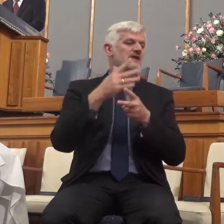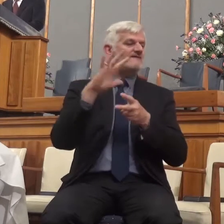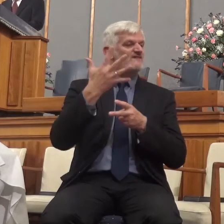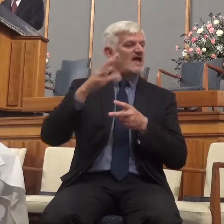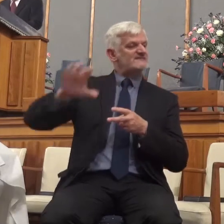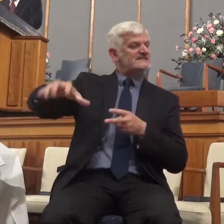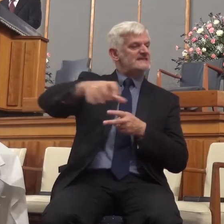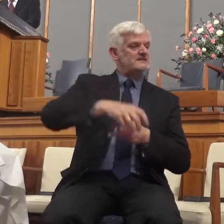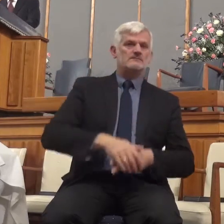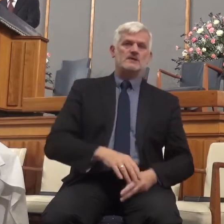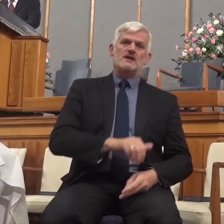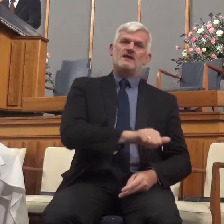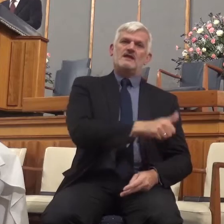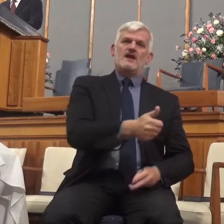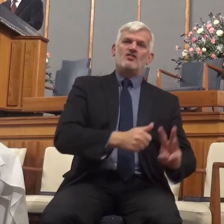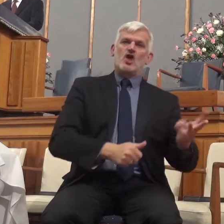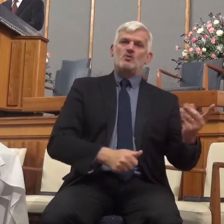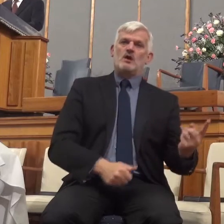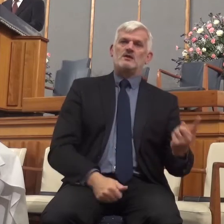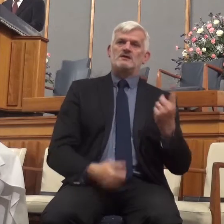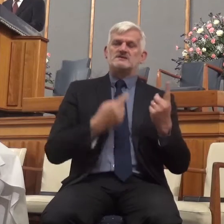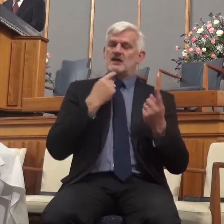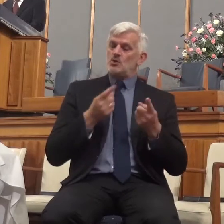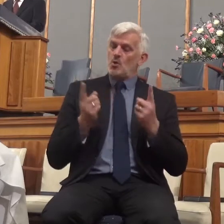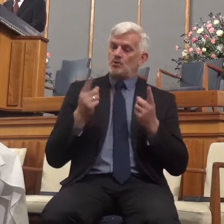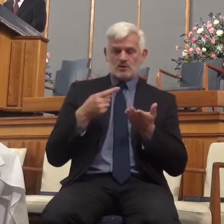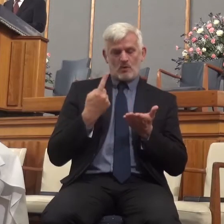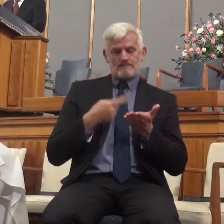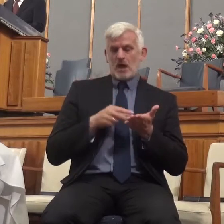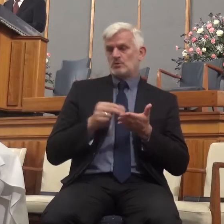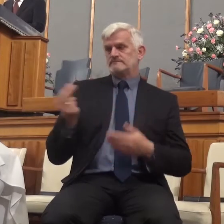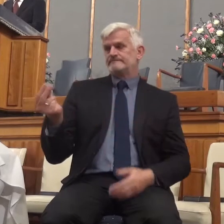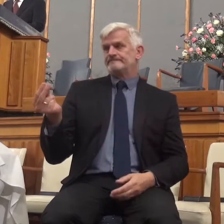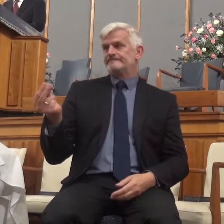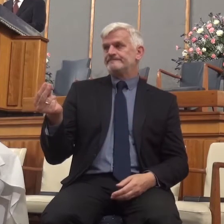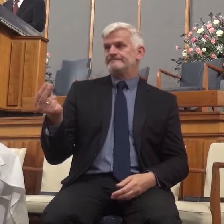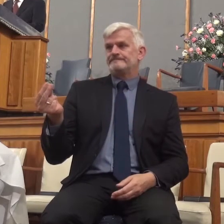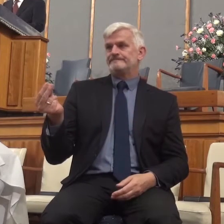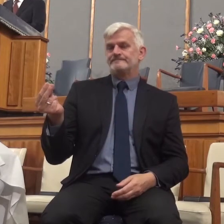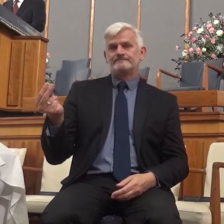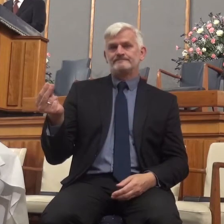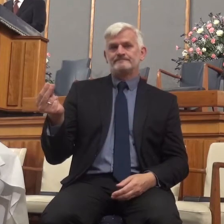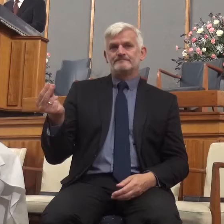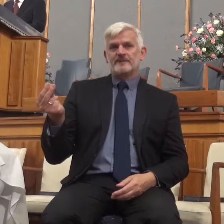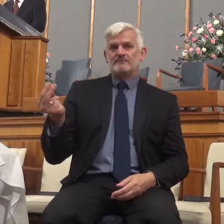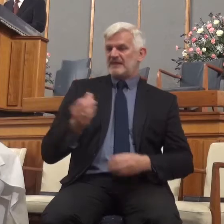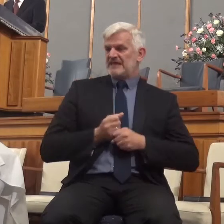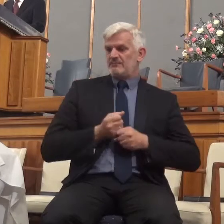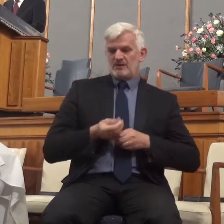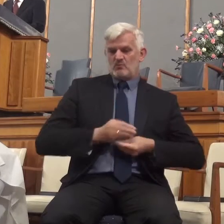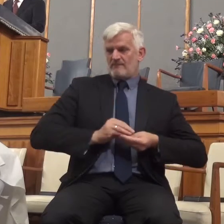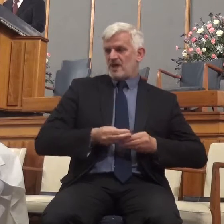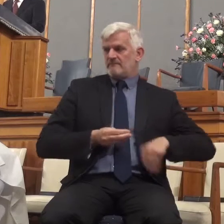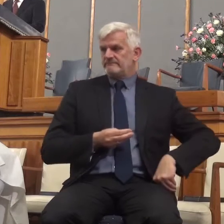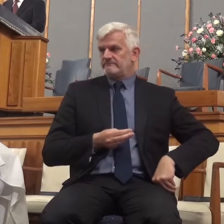And another came, saying, Lord, behold, here is thy pound, which I have kept laid up in a